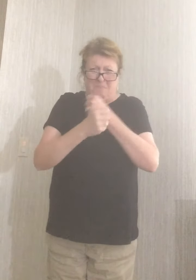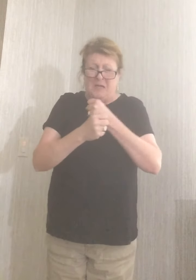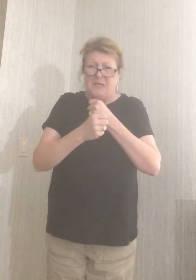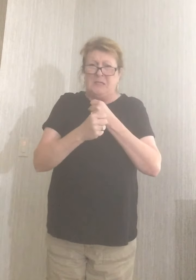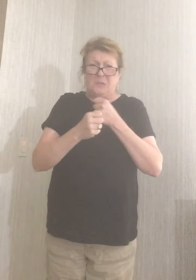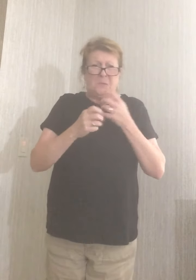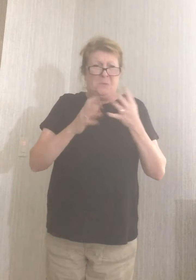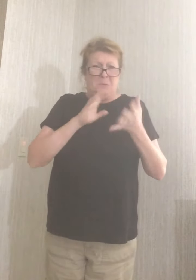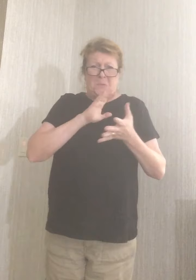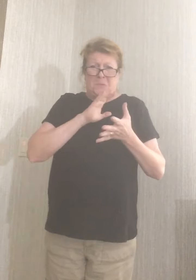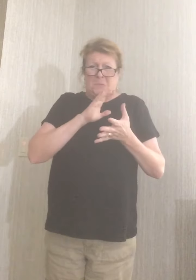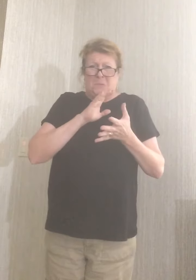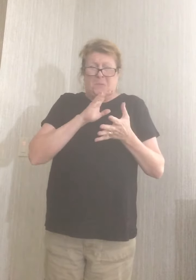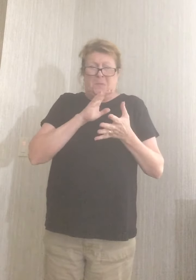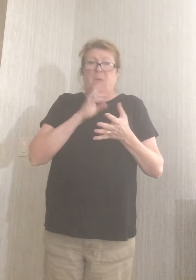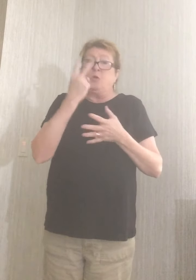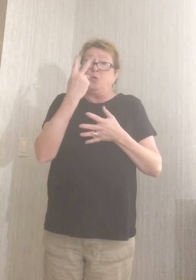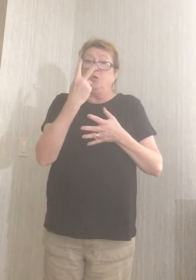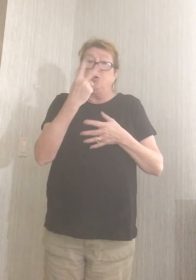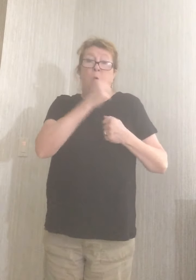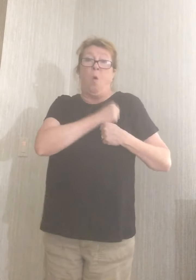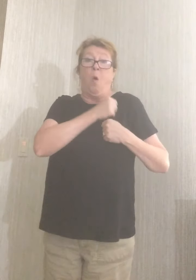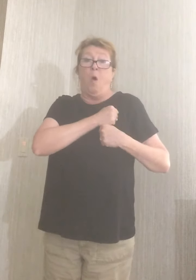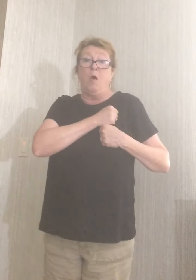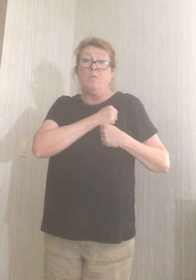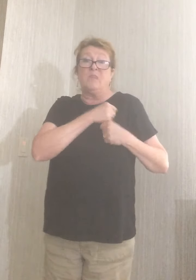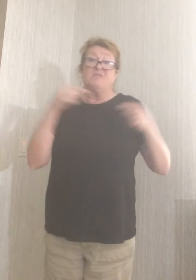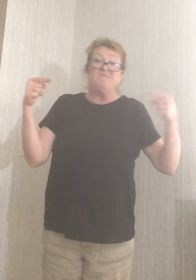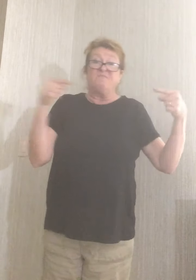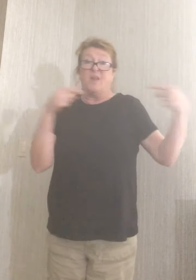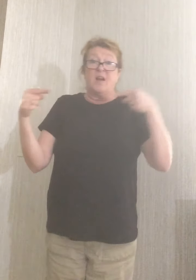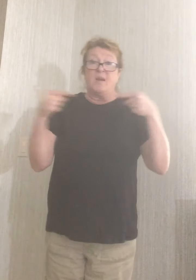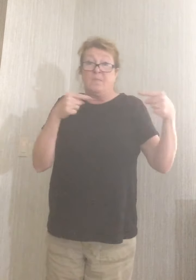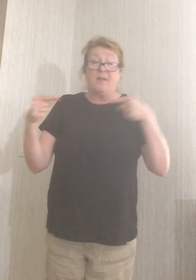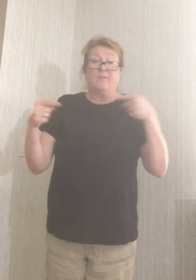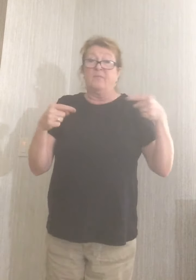struggled to win control of this ancient pile of stone.